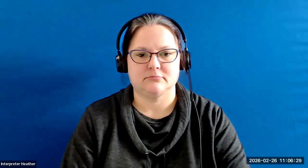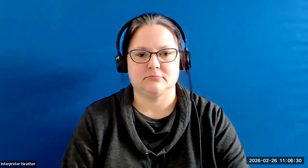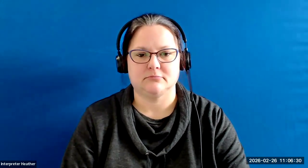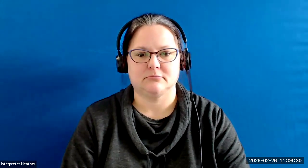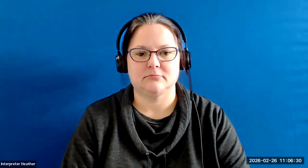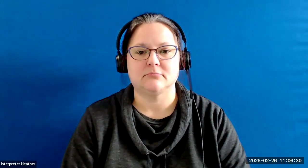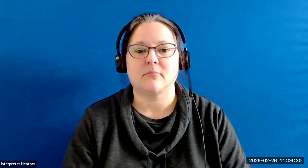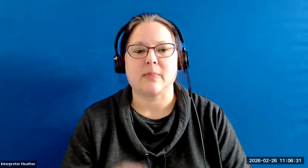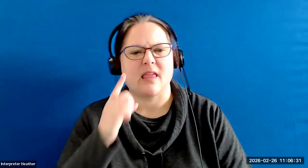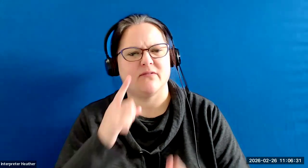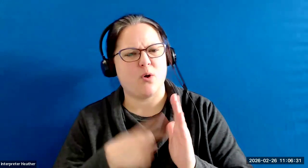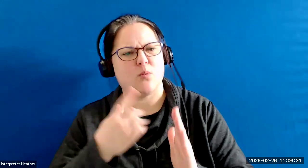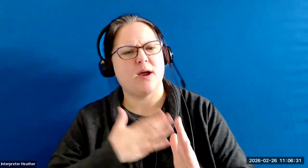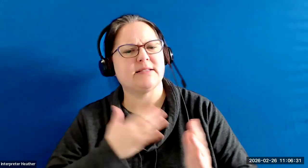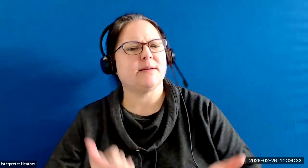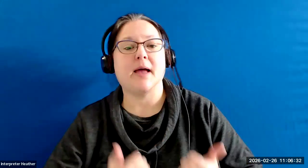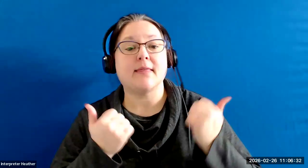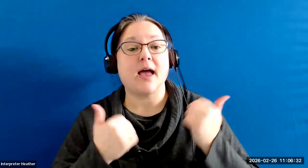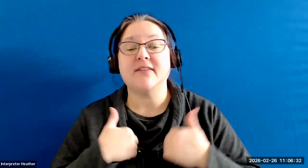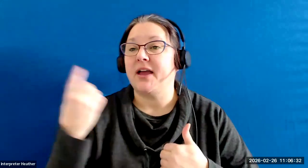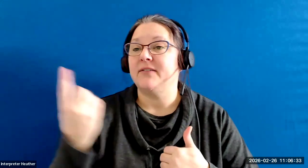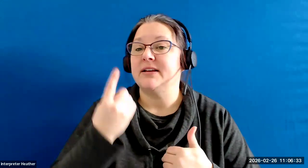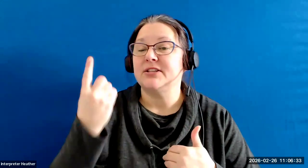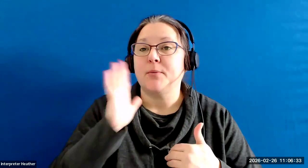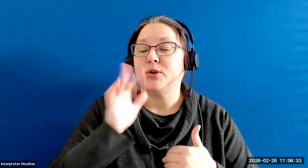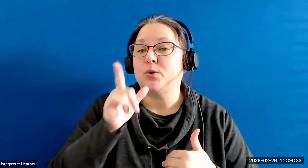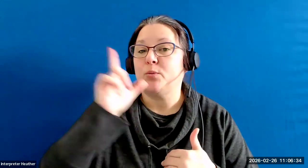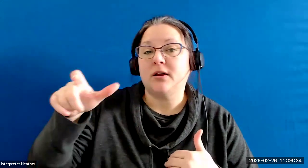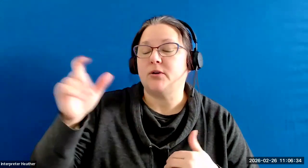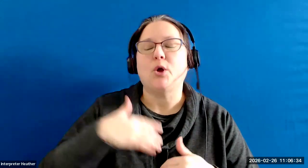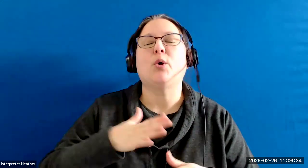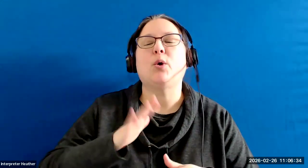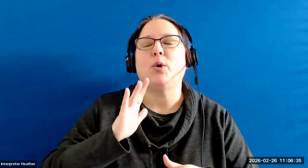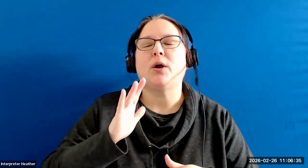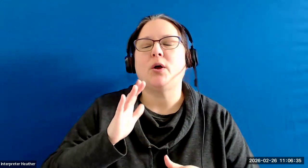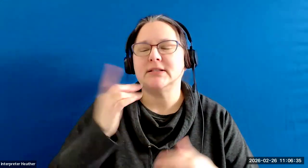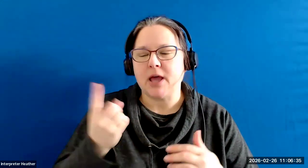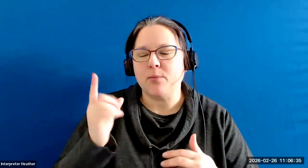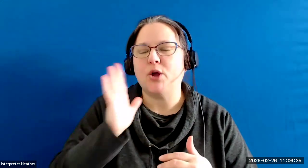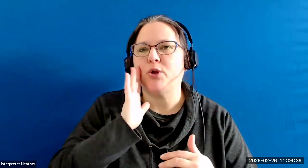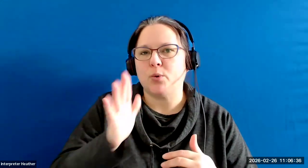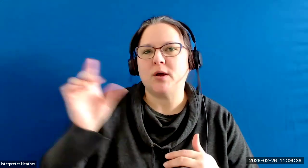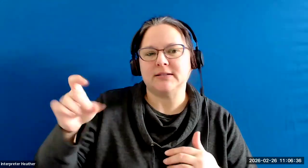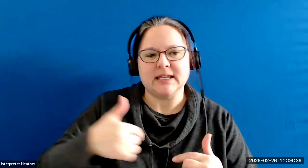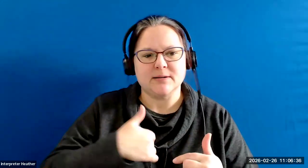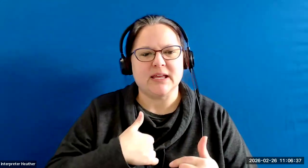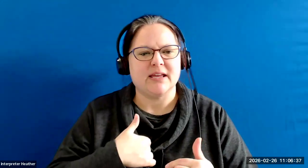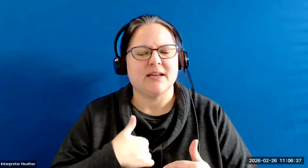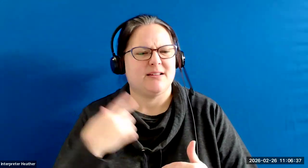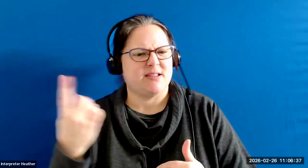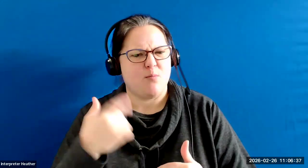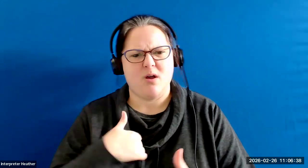For once in my life, I have someone who needs me, someone I've needed so